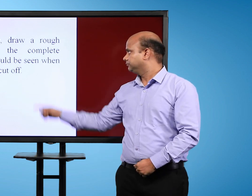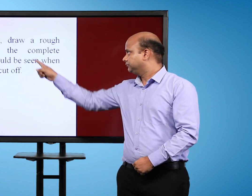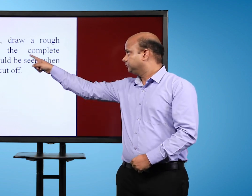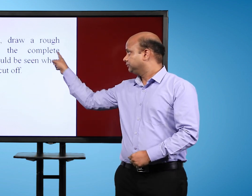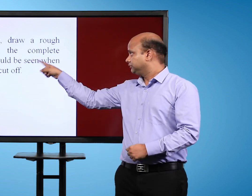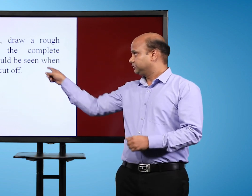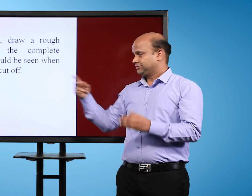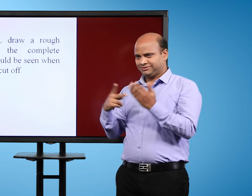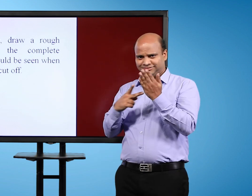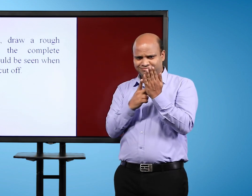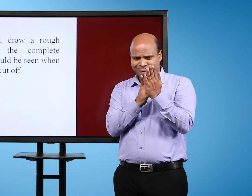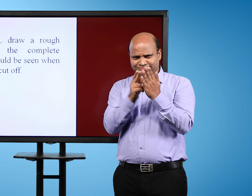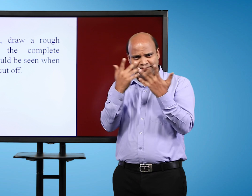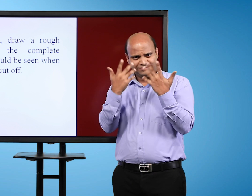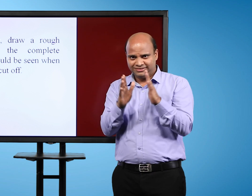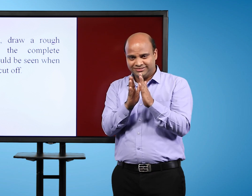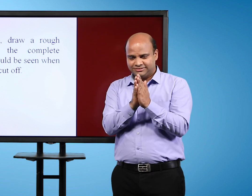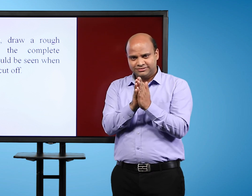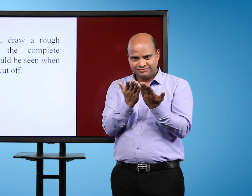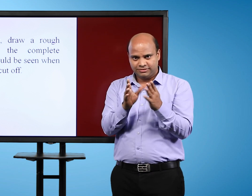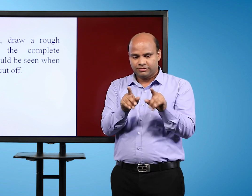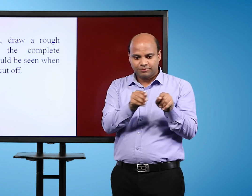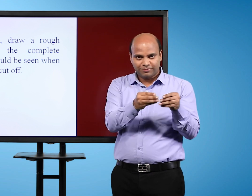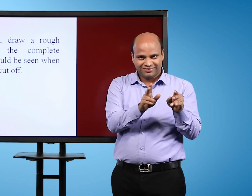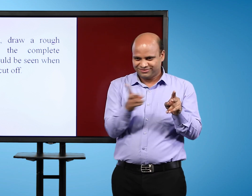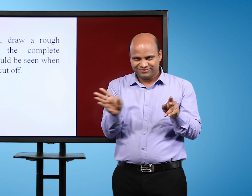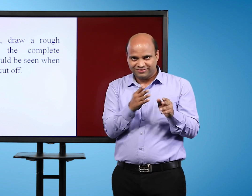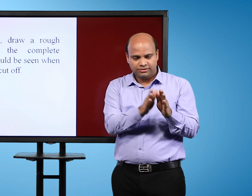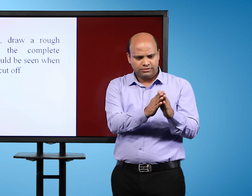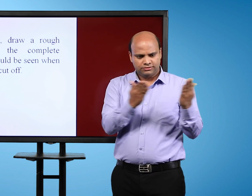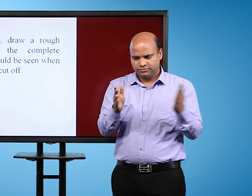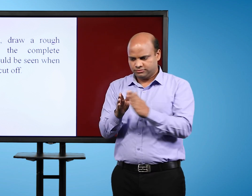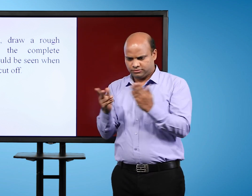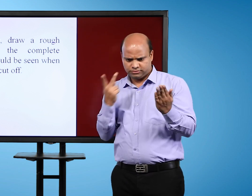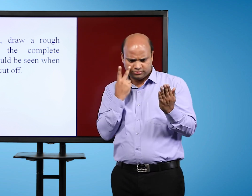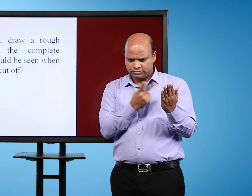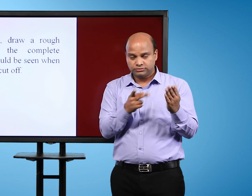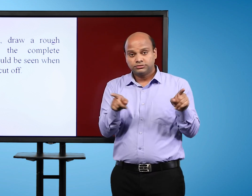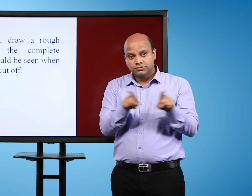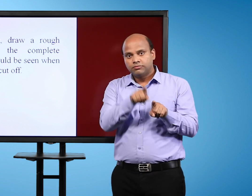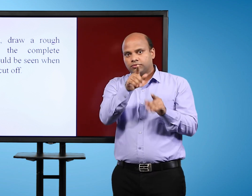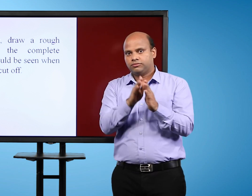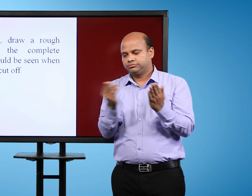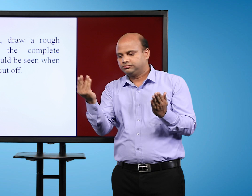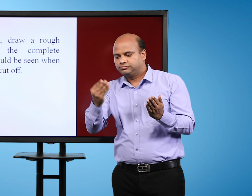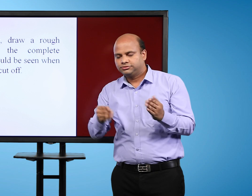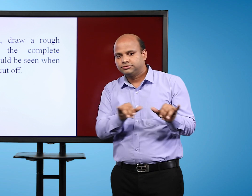In each case, draw a rough diagram of the complete figure that would be seen when the design is cut off.